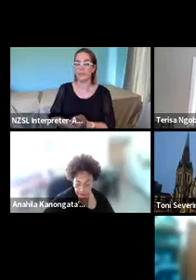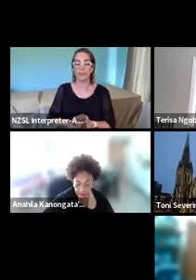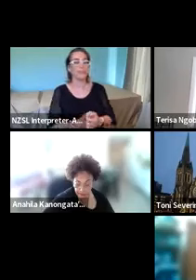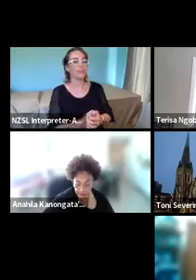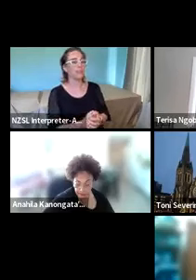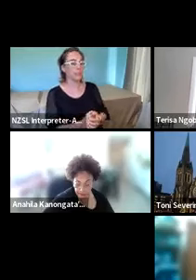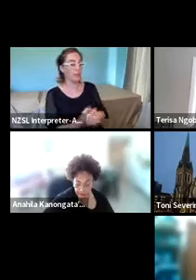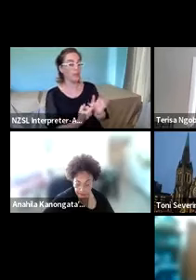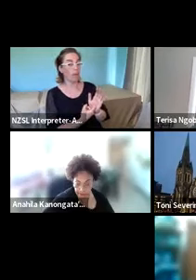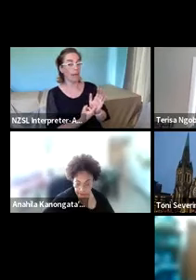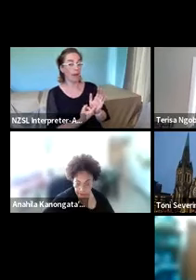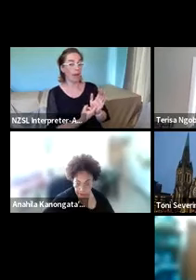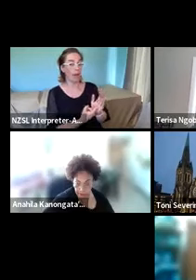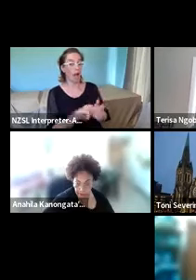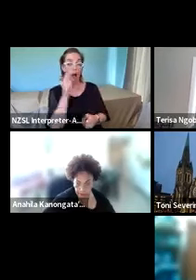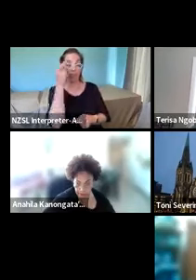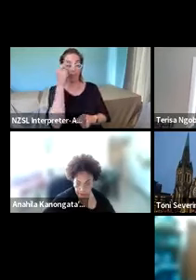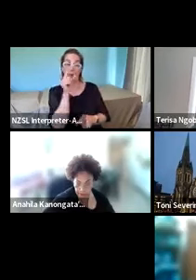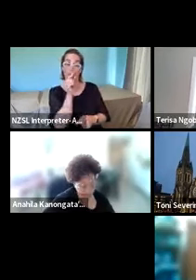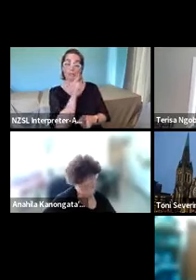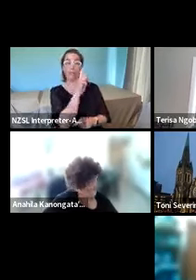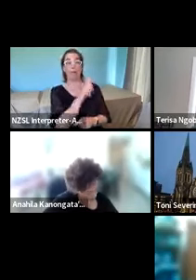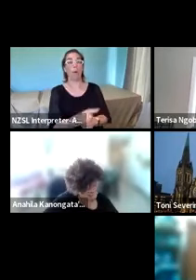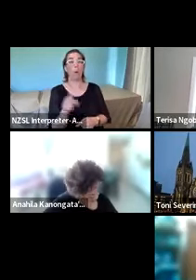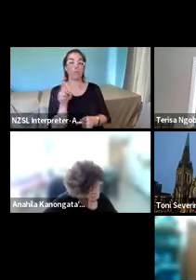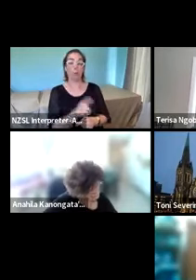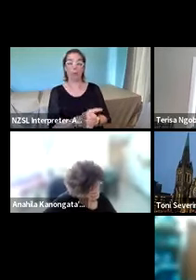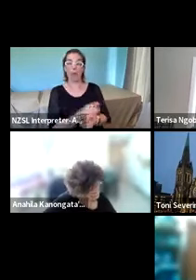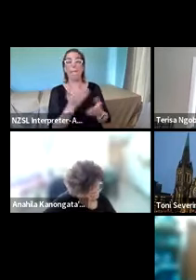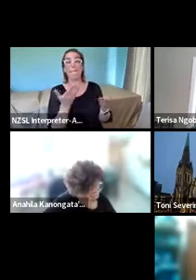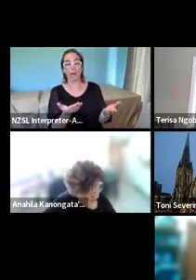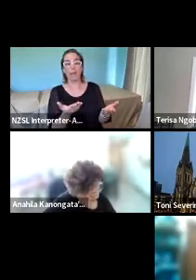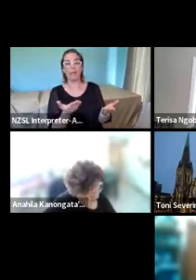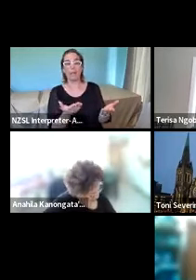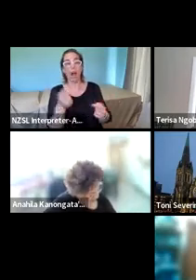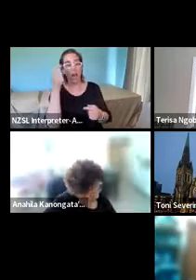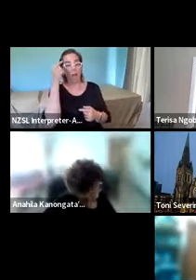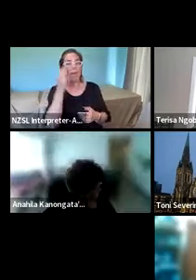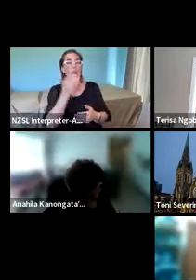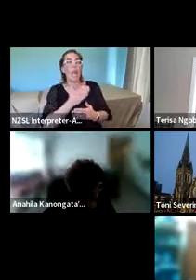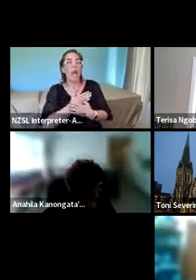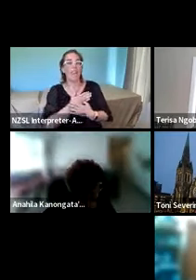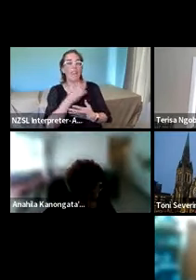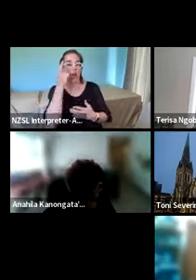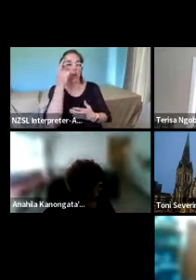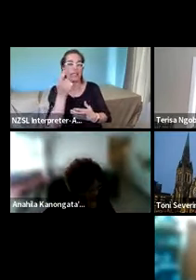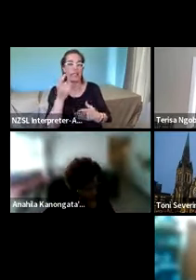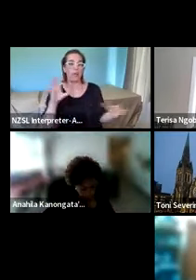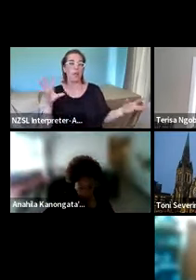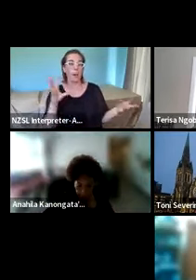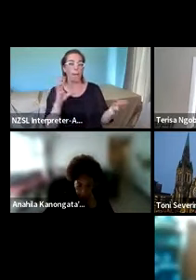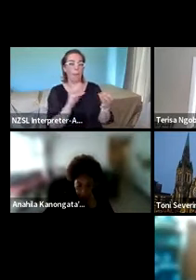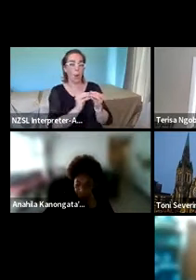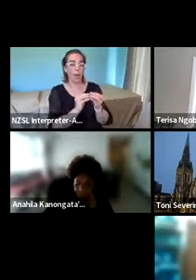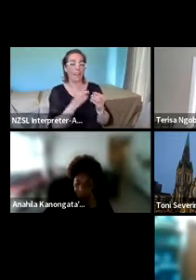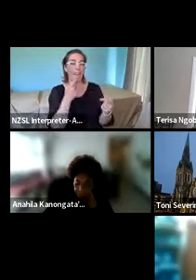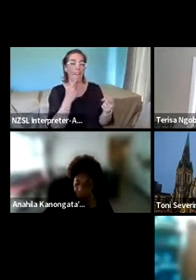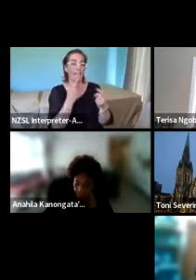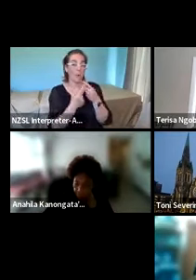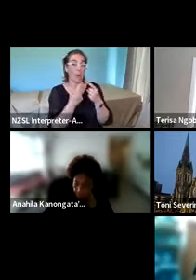I mean, it may be impossible or too big of an ask, but I really love the idea of combining the information we